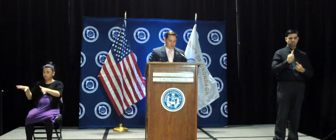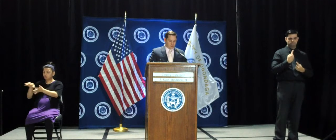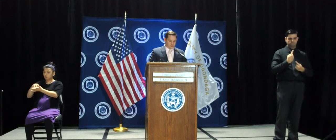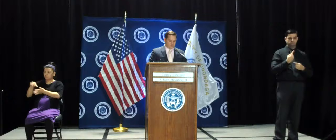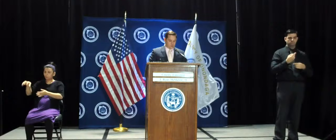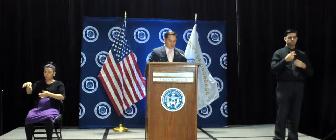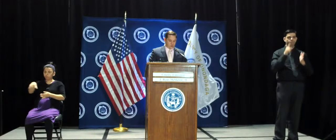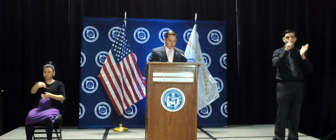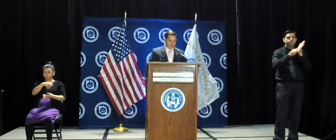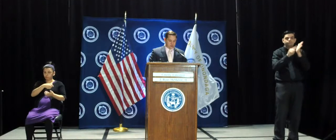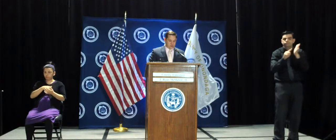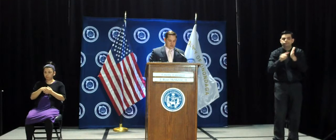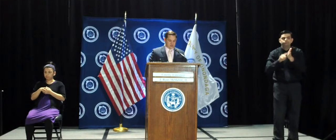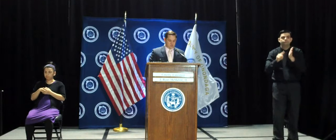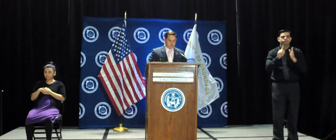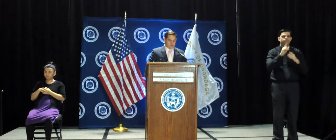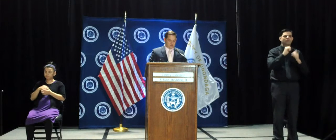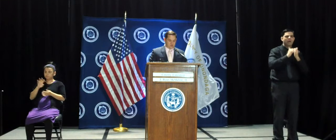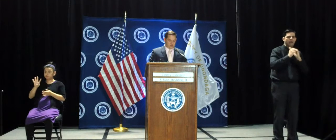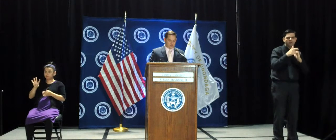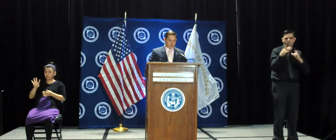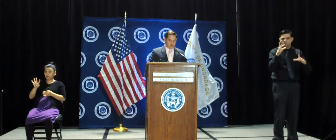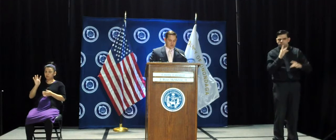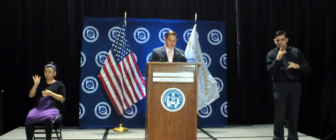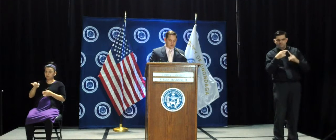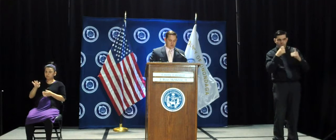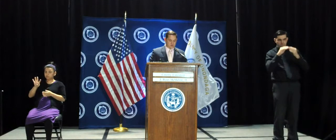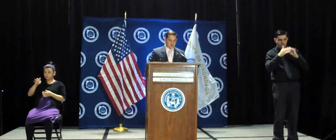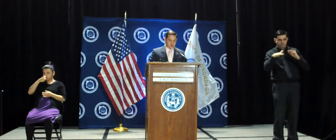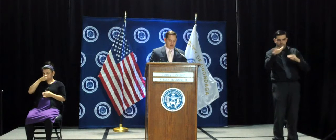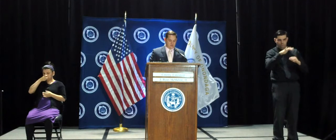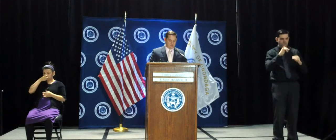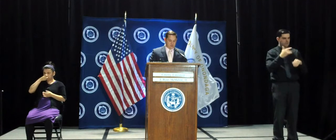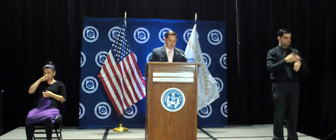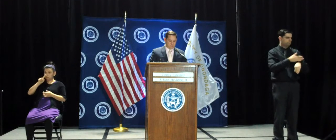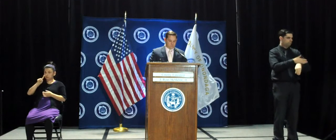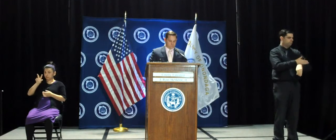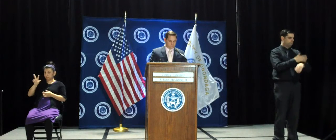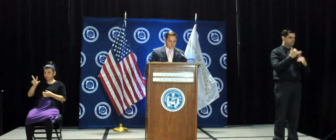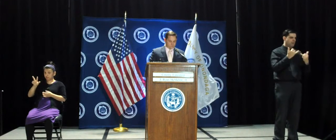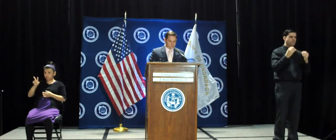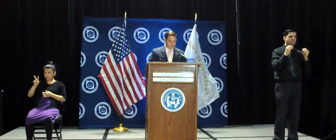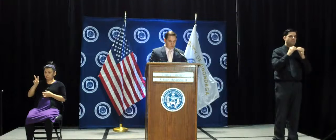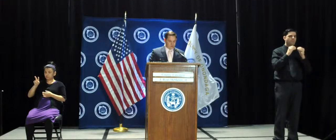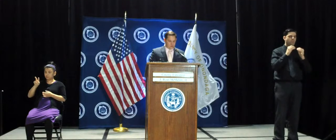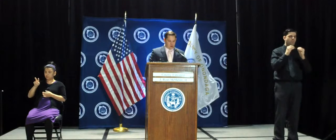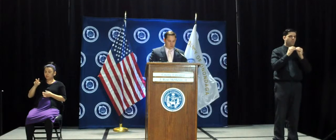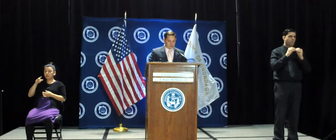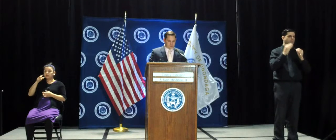Overall, 4,413 cases have been female, 3,779 have been male,